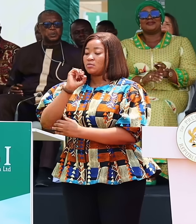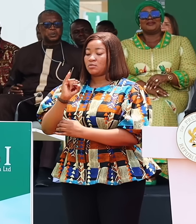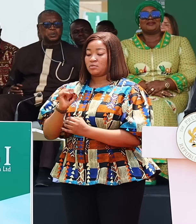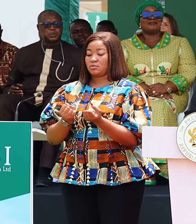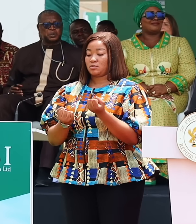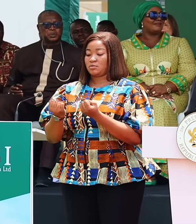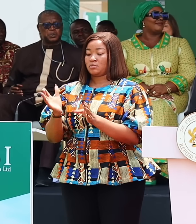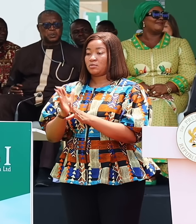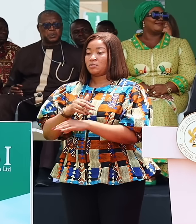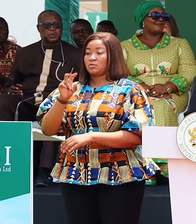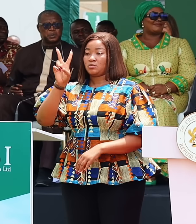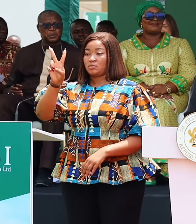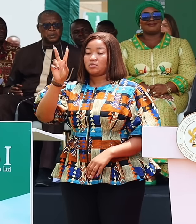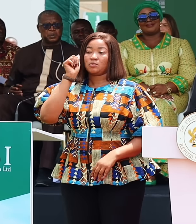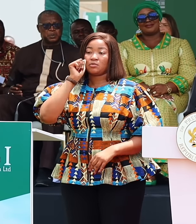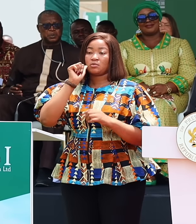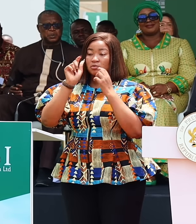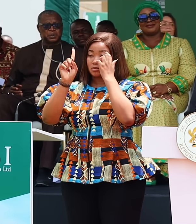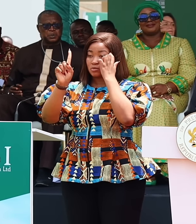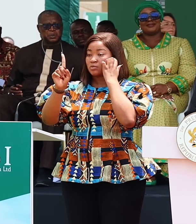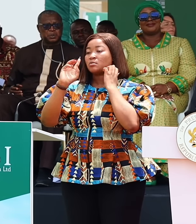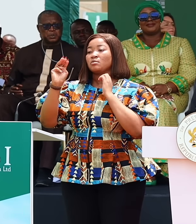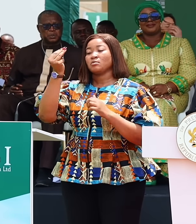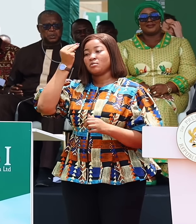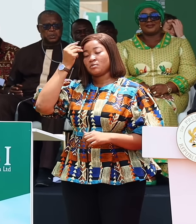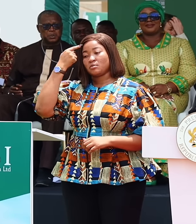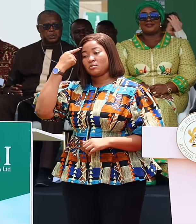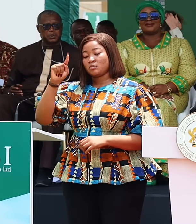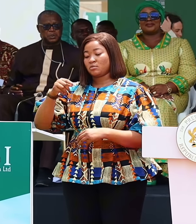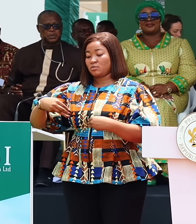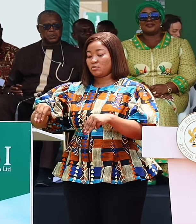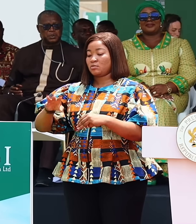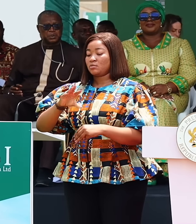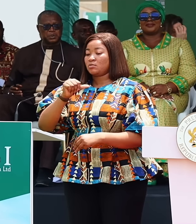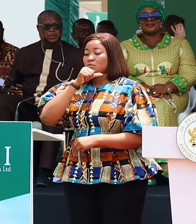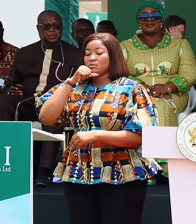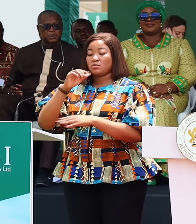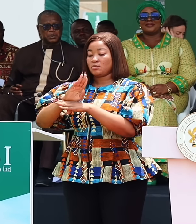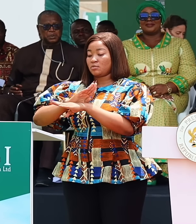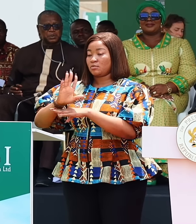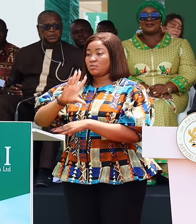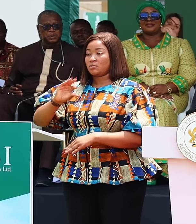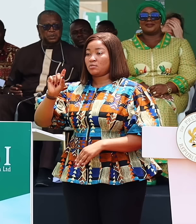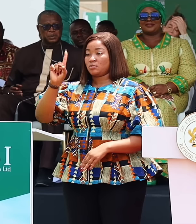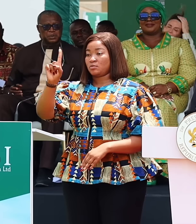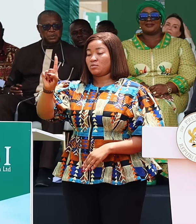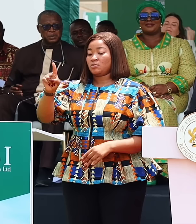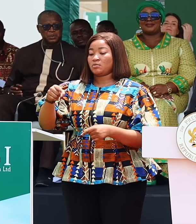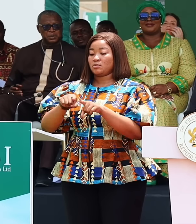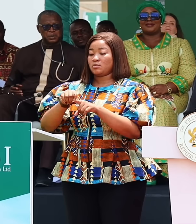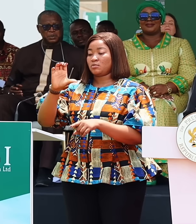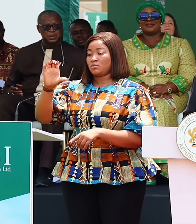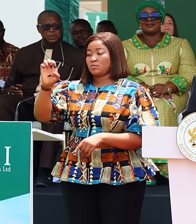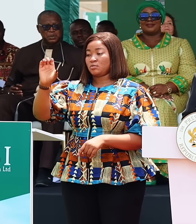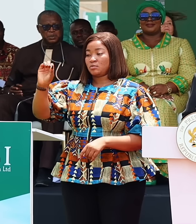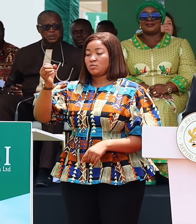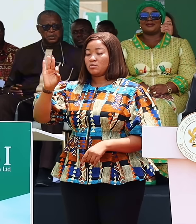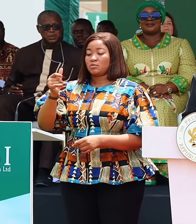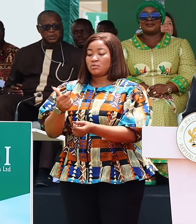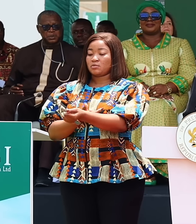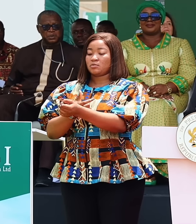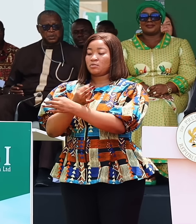2 women, one as the Minister of Trade and Agribusiness, and the other as the CEO of the Ghana